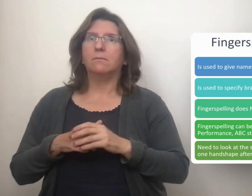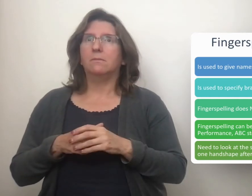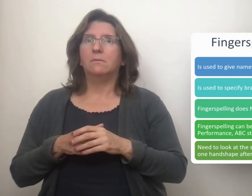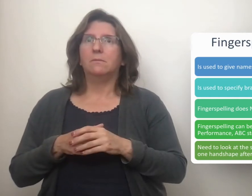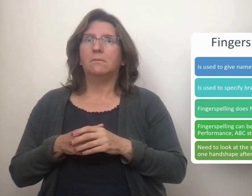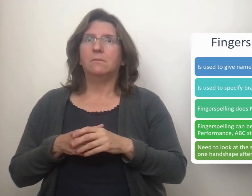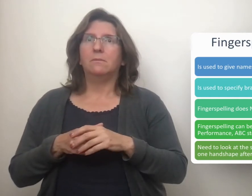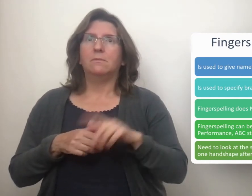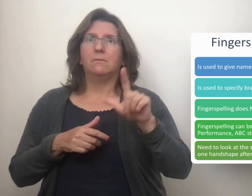Chev,